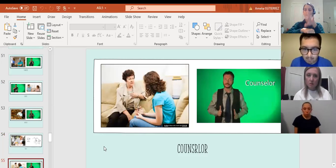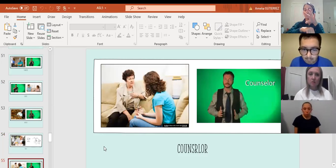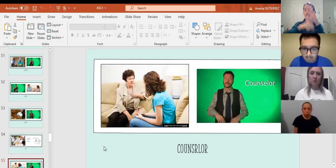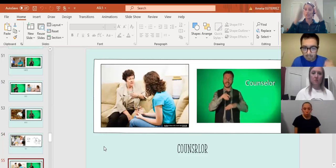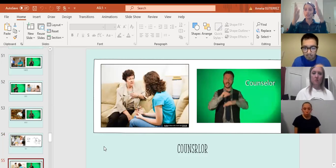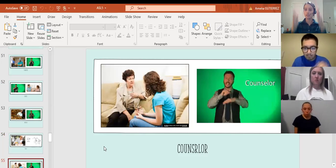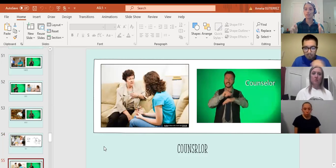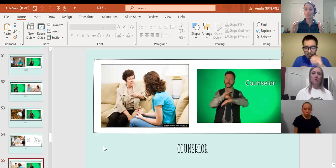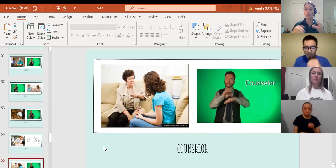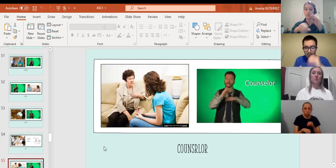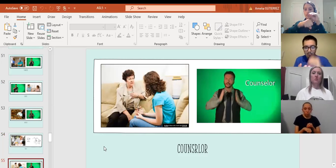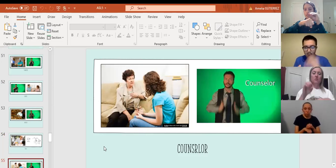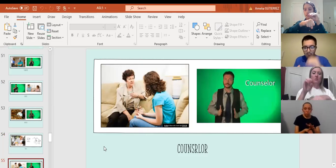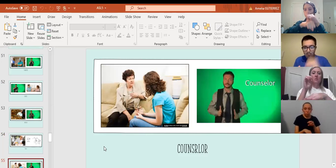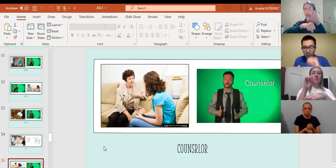Counselor.